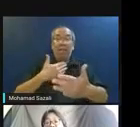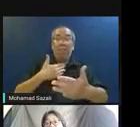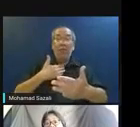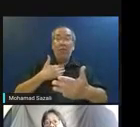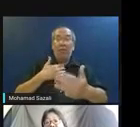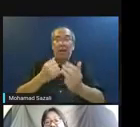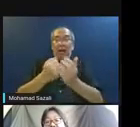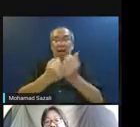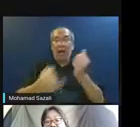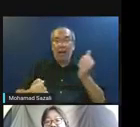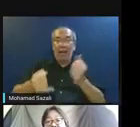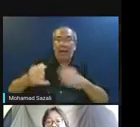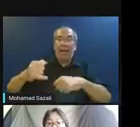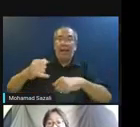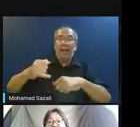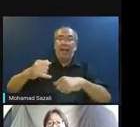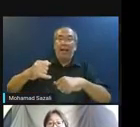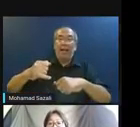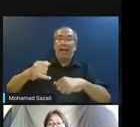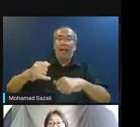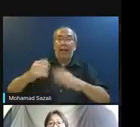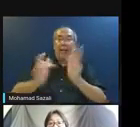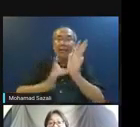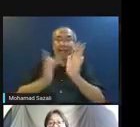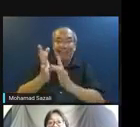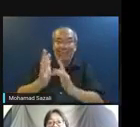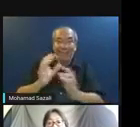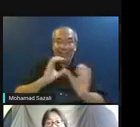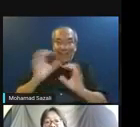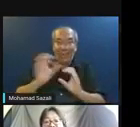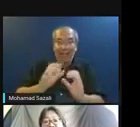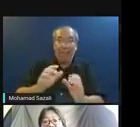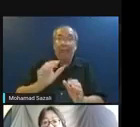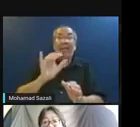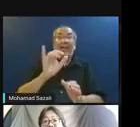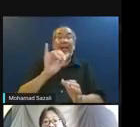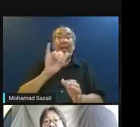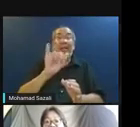So according to Socrates, that